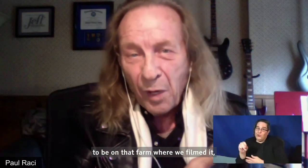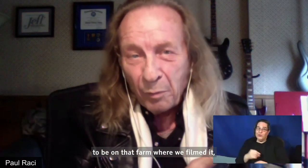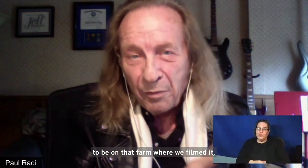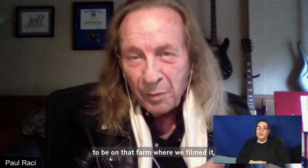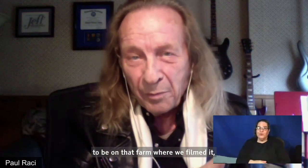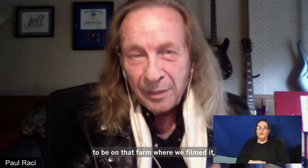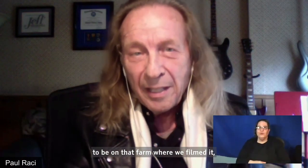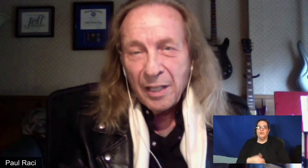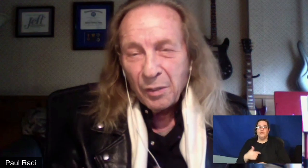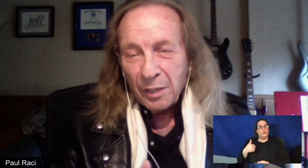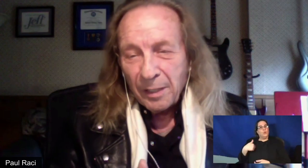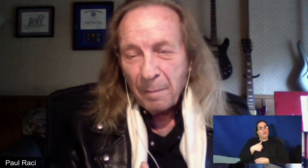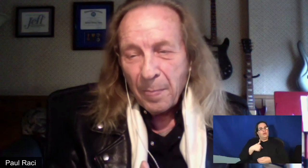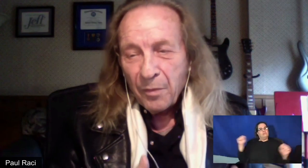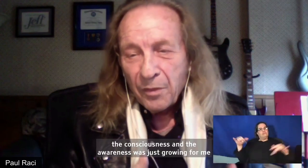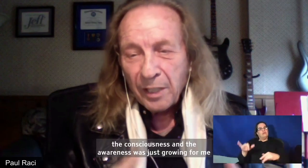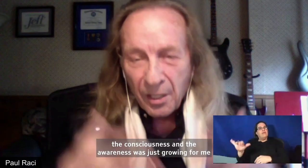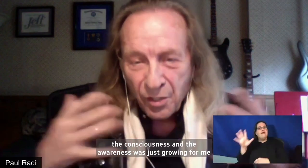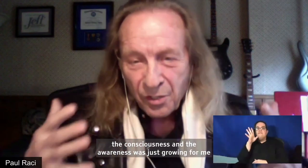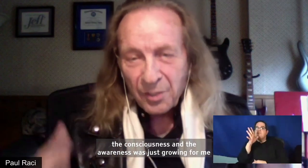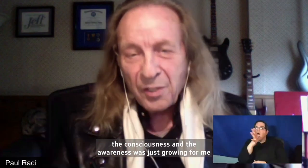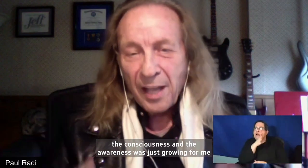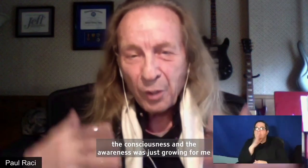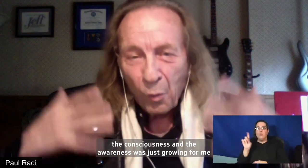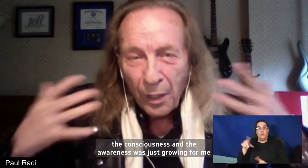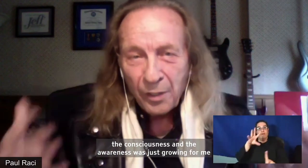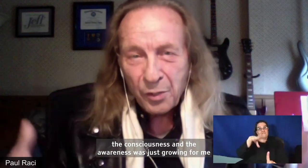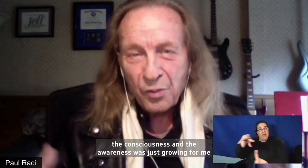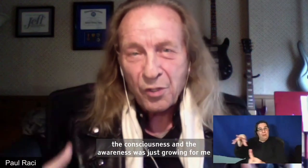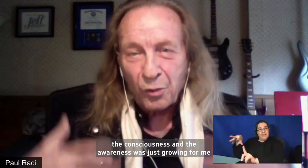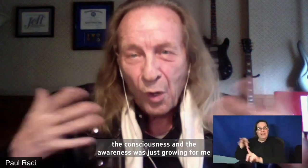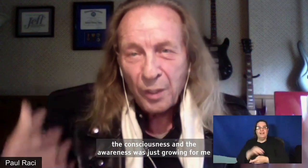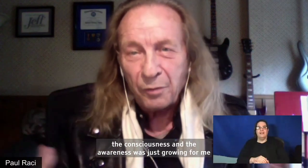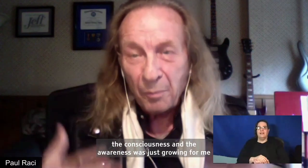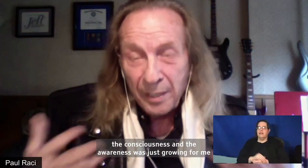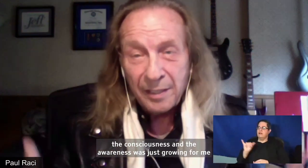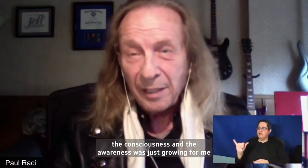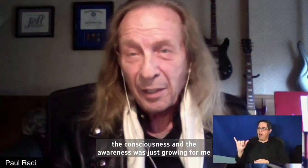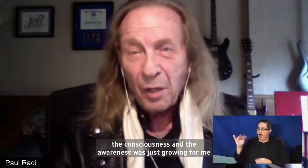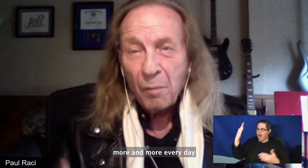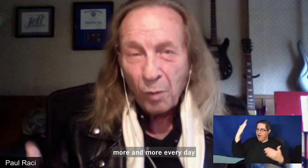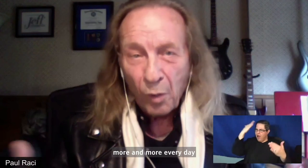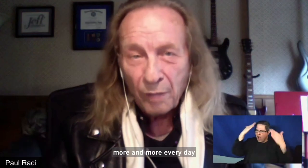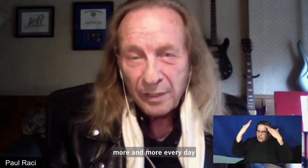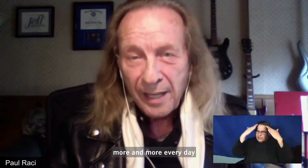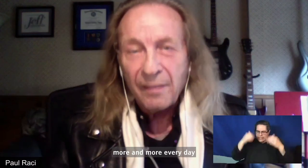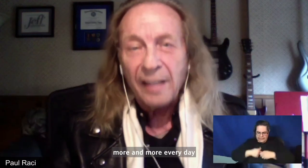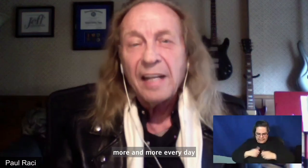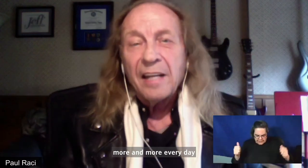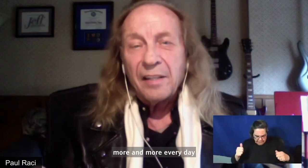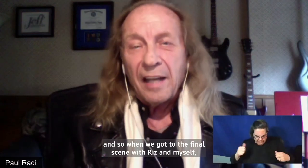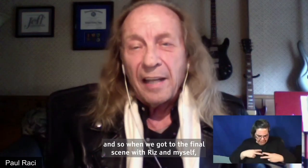that farm where we filmed it, the consciousness and the awareness was just growing for me more and more every